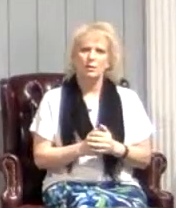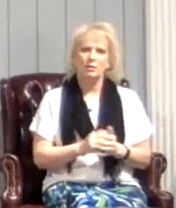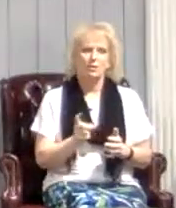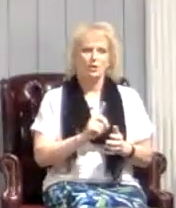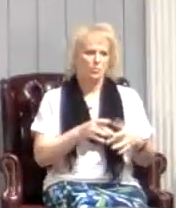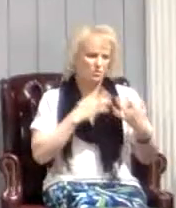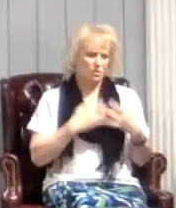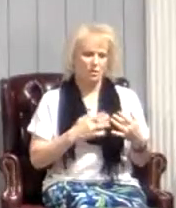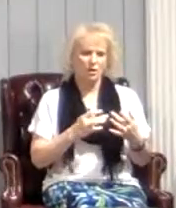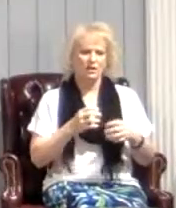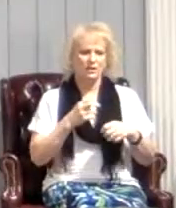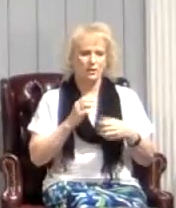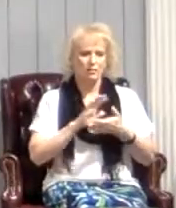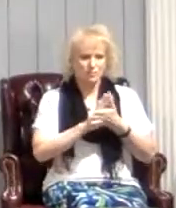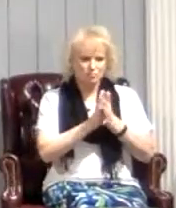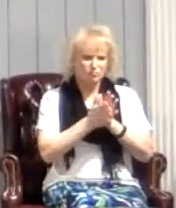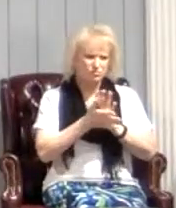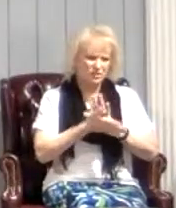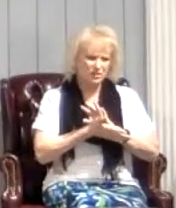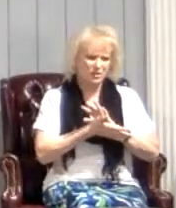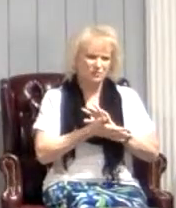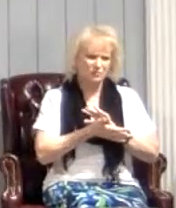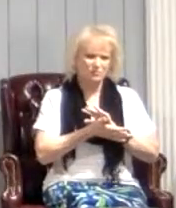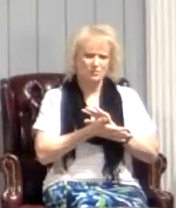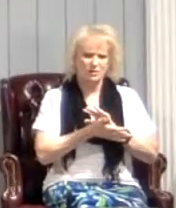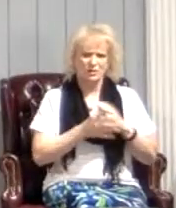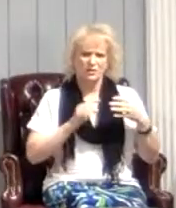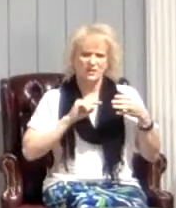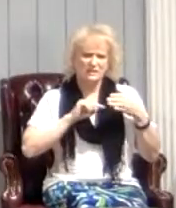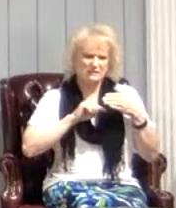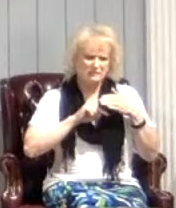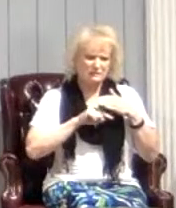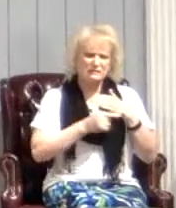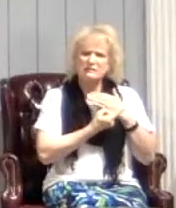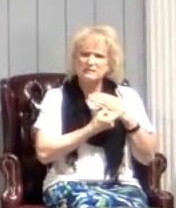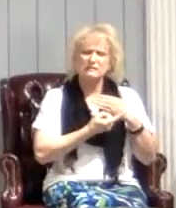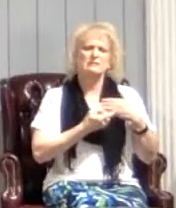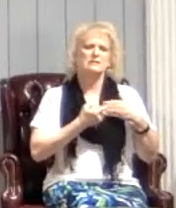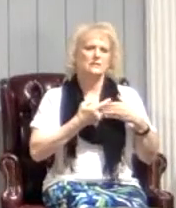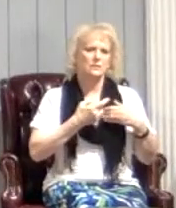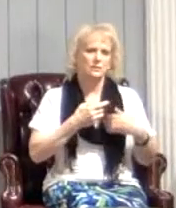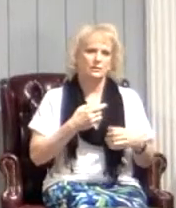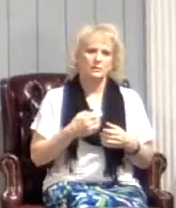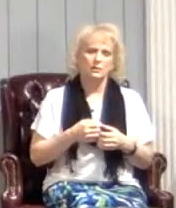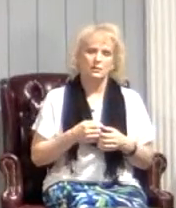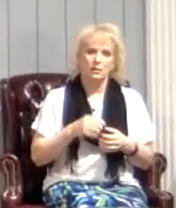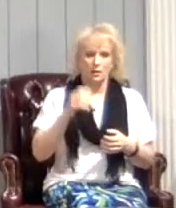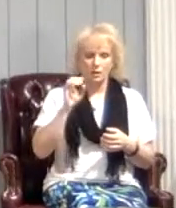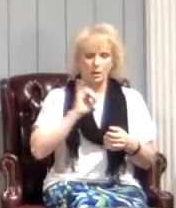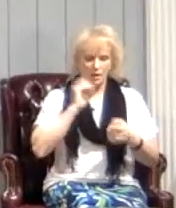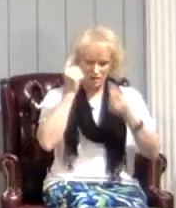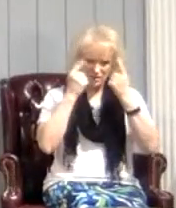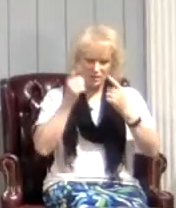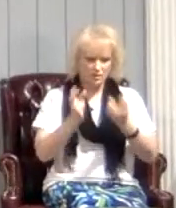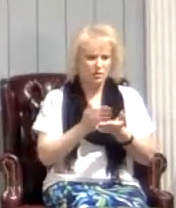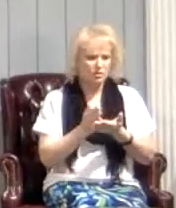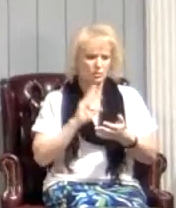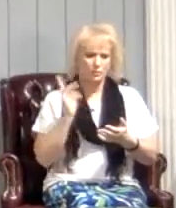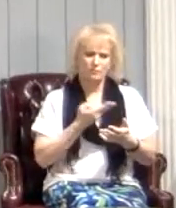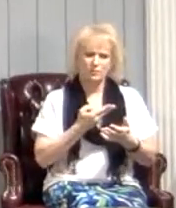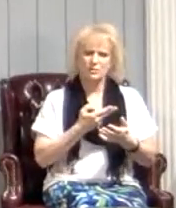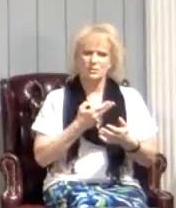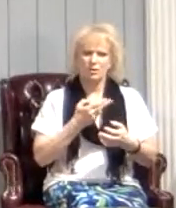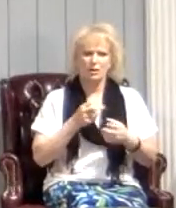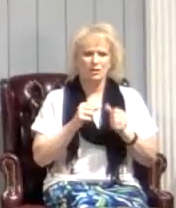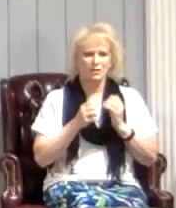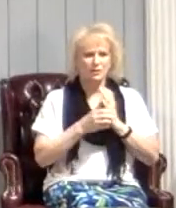where the heart can become, you know, sore wounded in those things. I think some of us are going through some maybe difficult